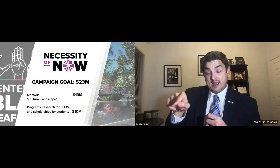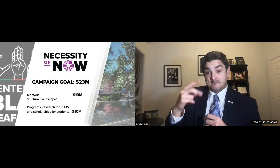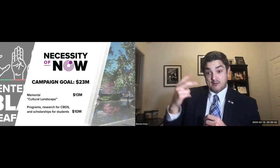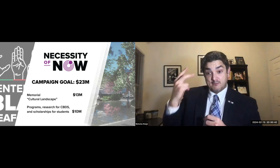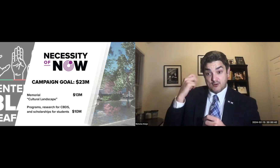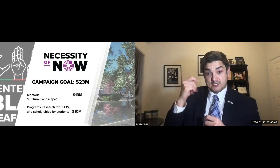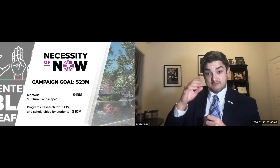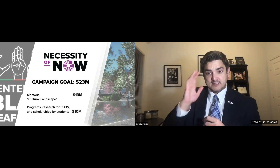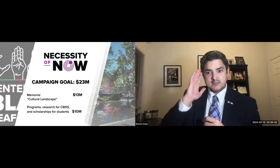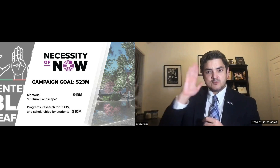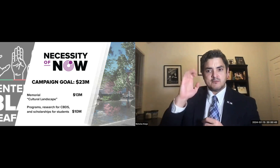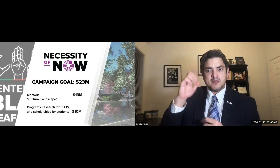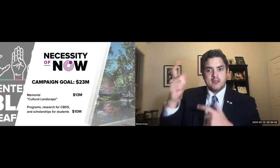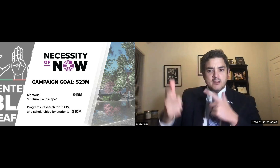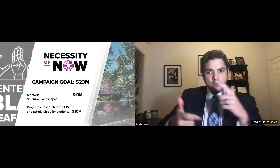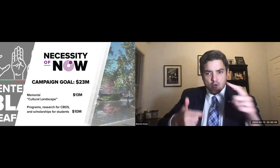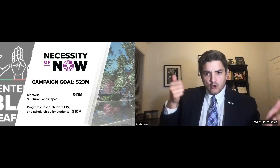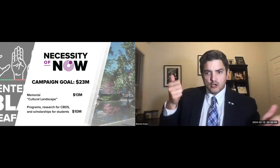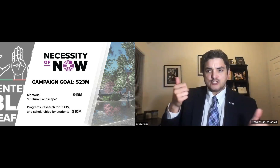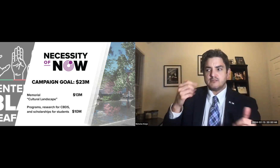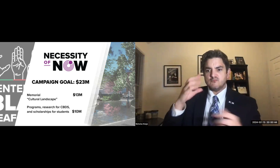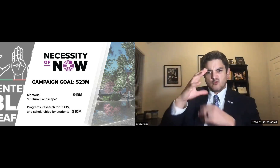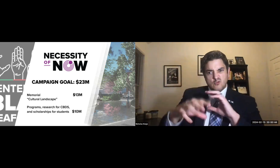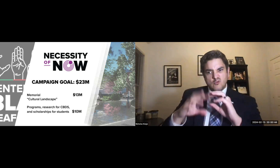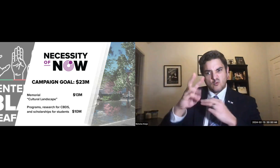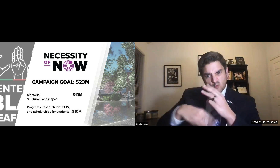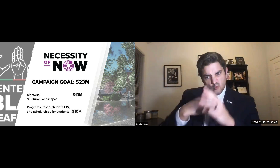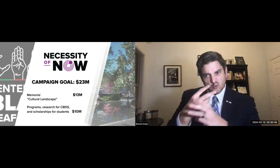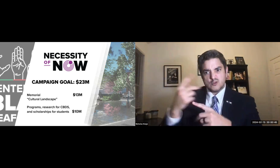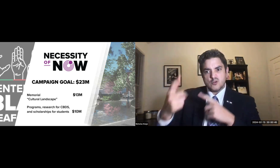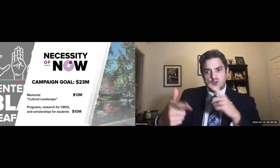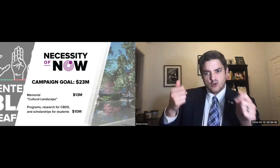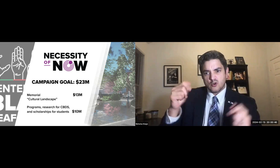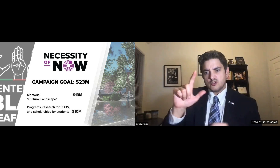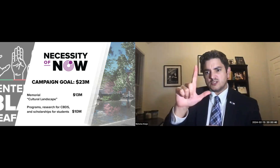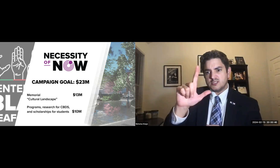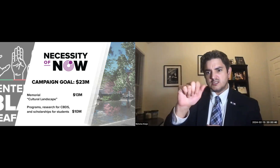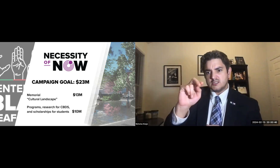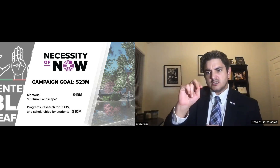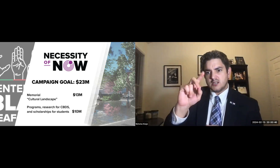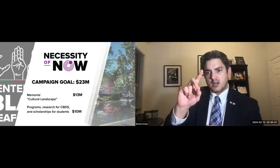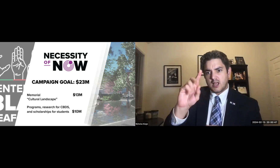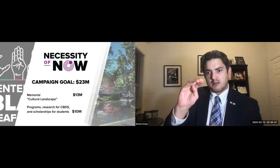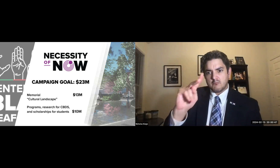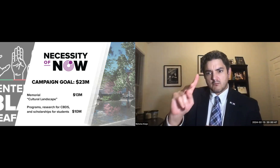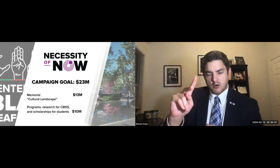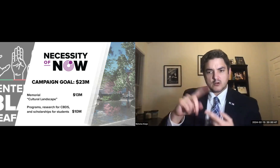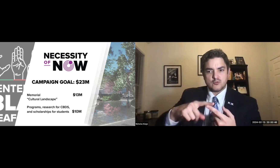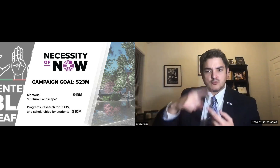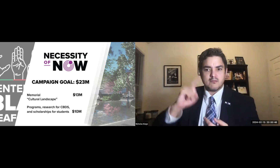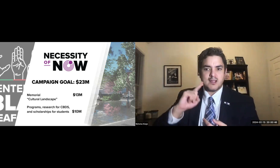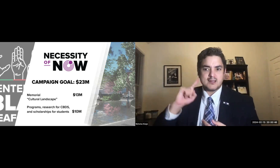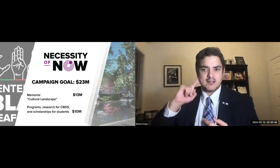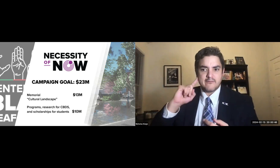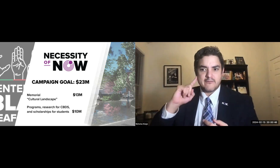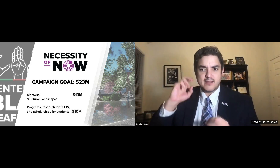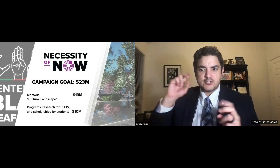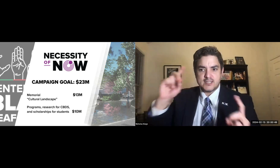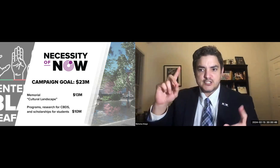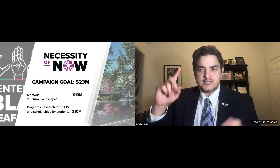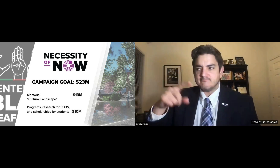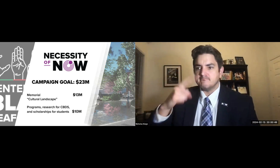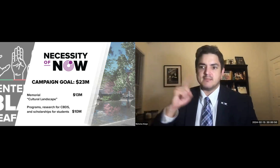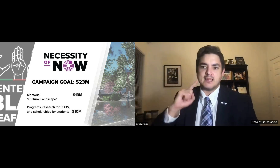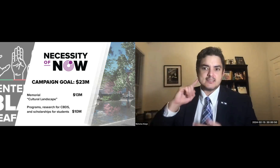to remember that history. And this memorial space is going to be probably one of the